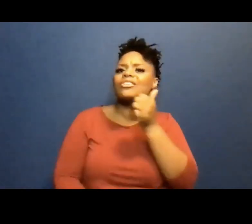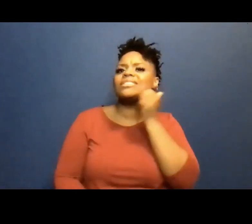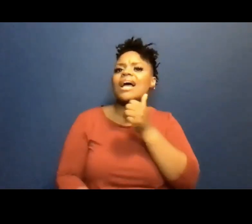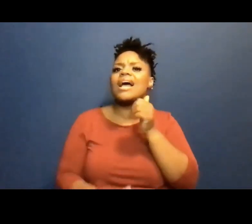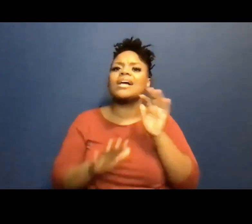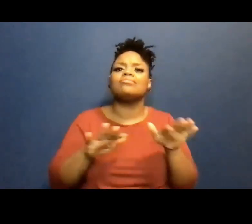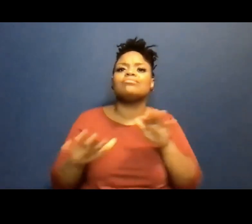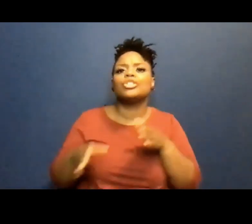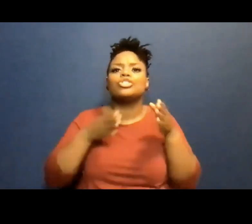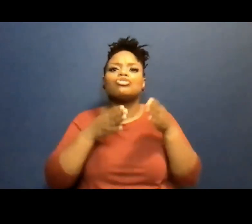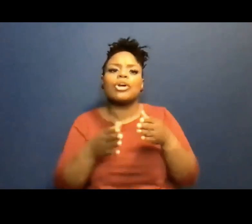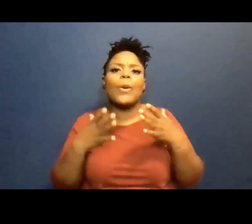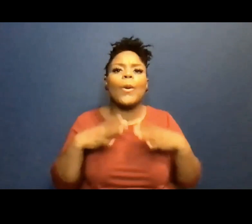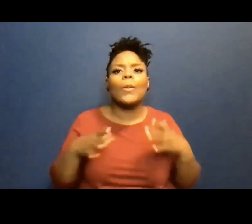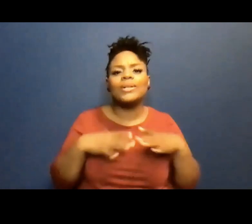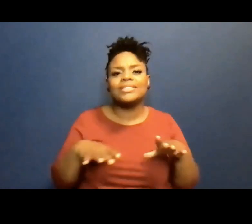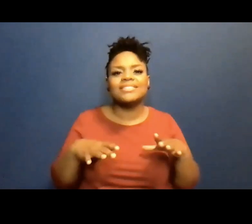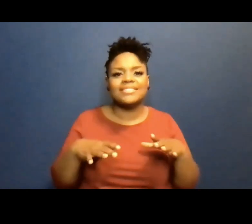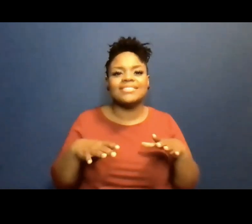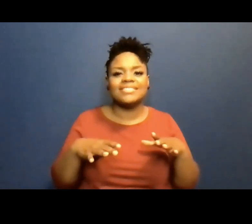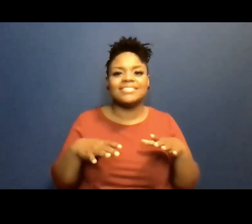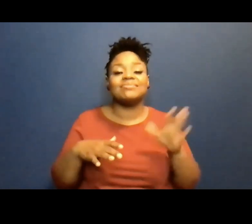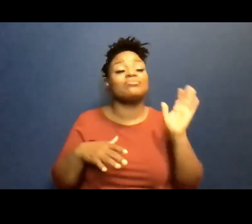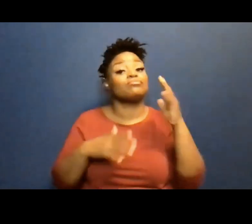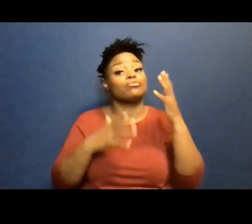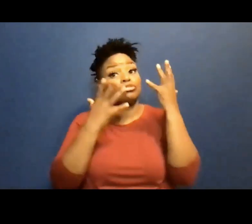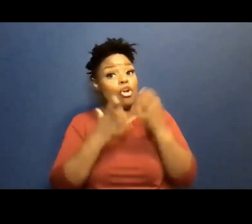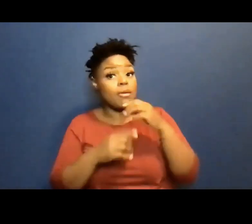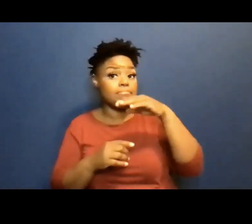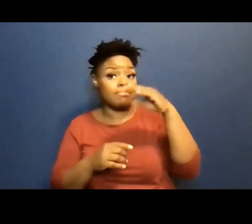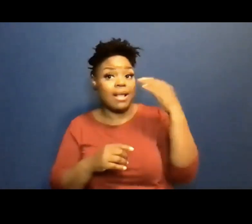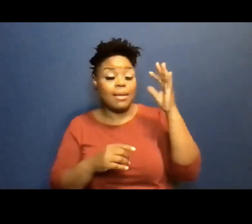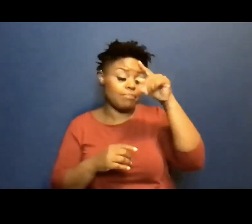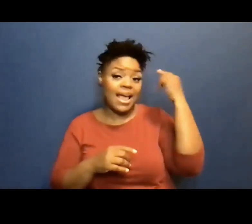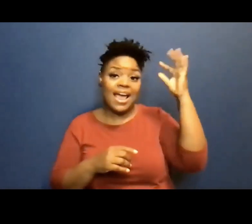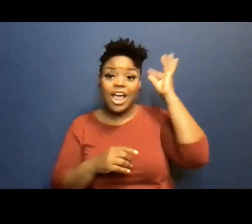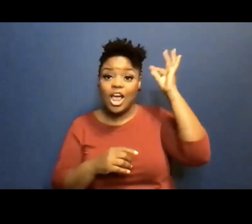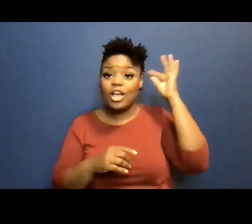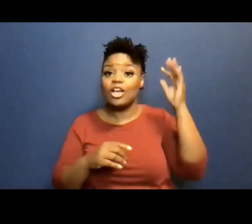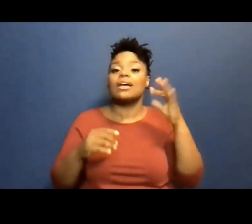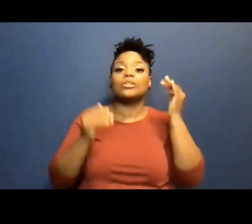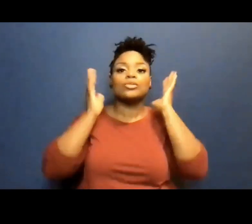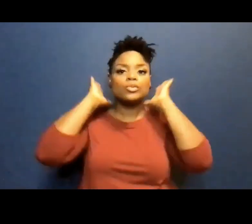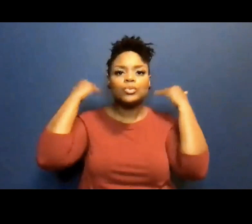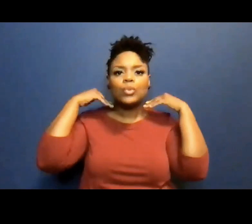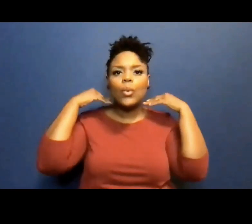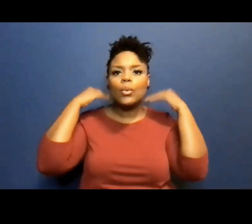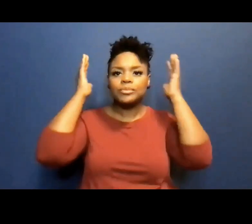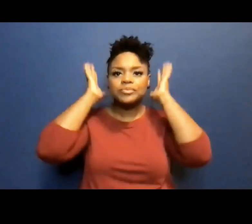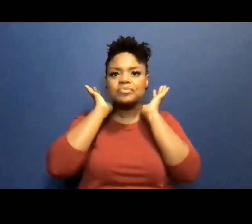dark black hair that's short. There's a mask over my nose attached to a